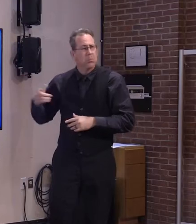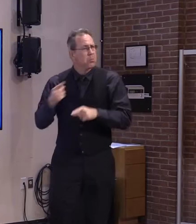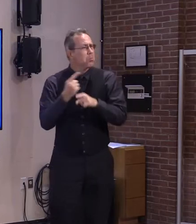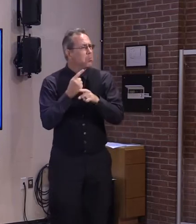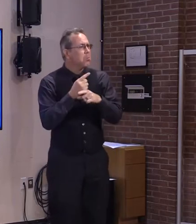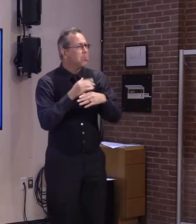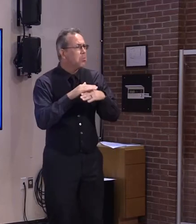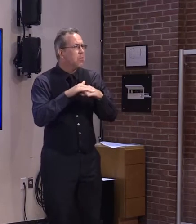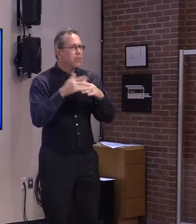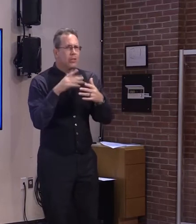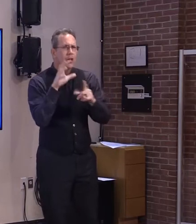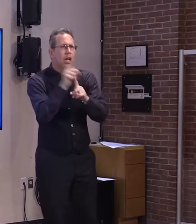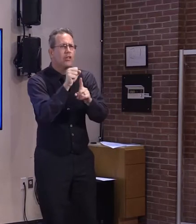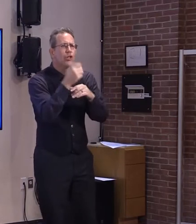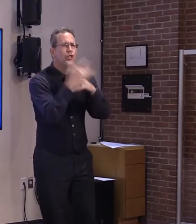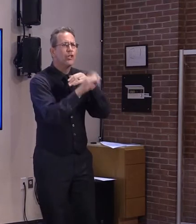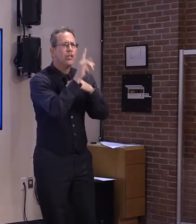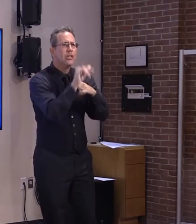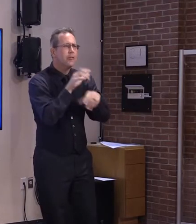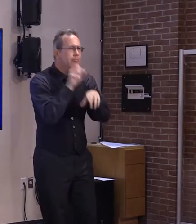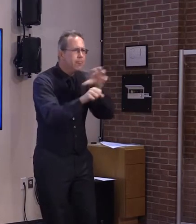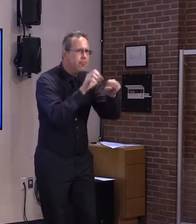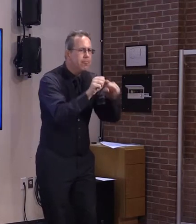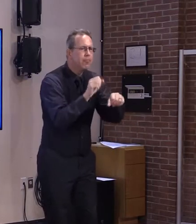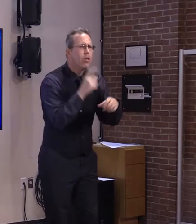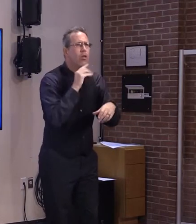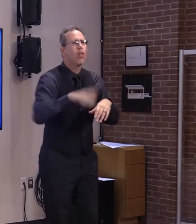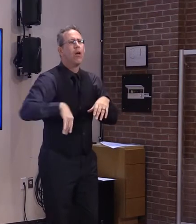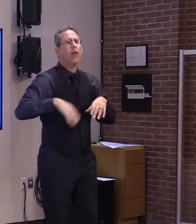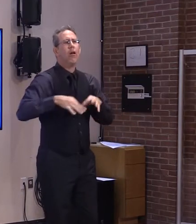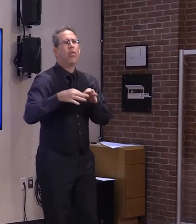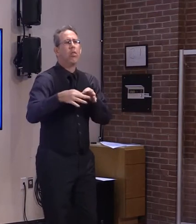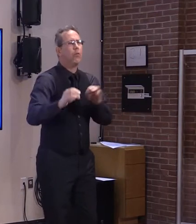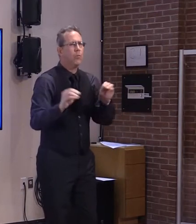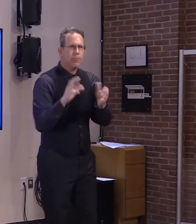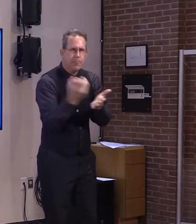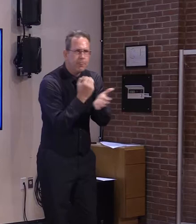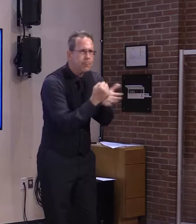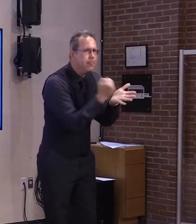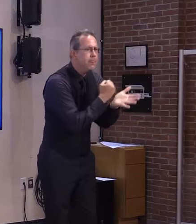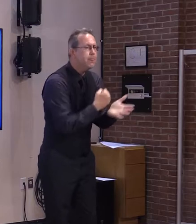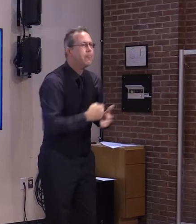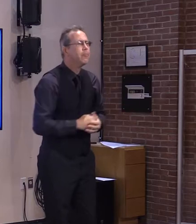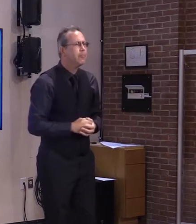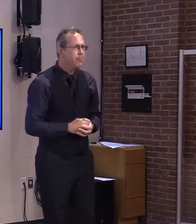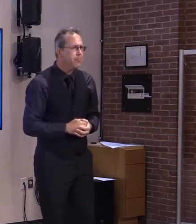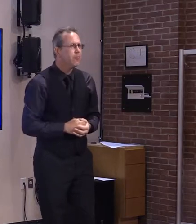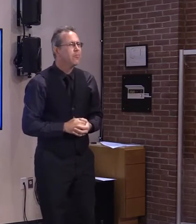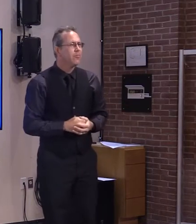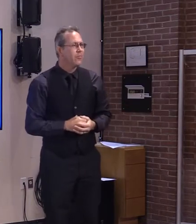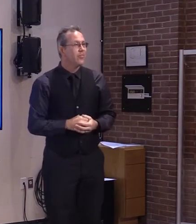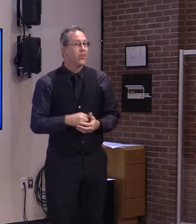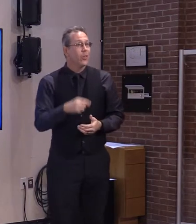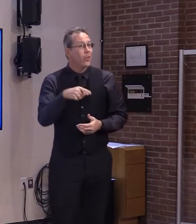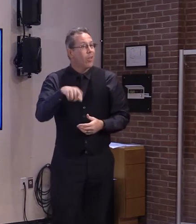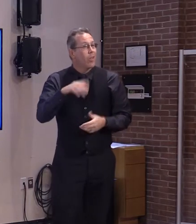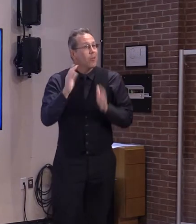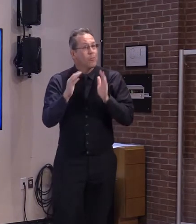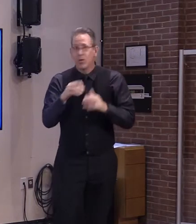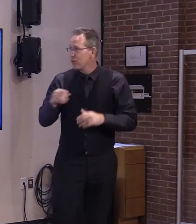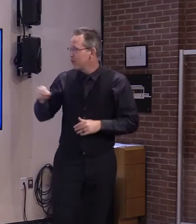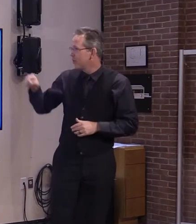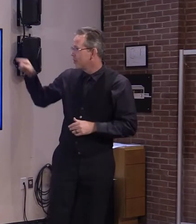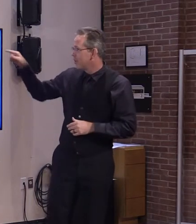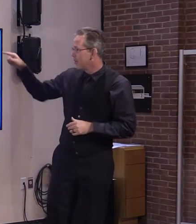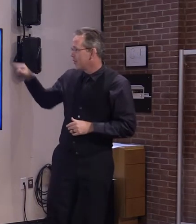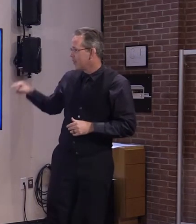missing. On the next slide, as the governor mentioned, you can see that difference between the fully vaccinated case rate and those that are